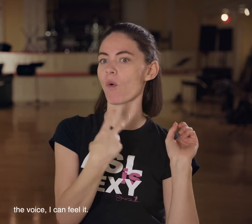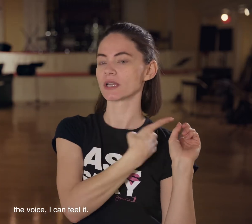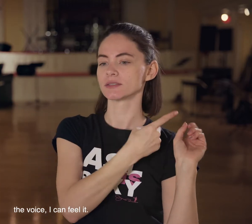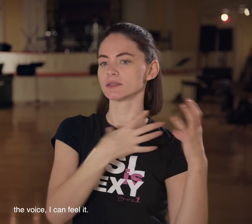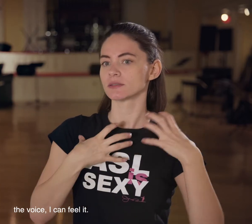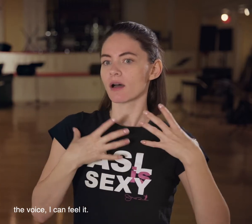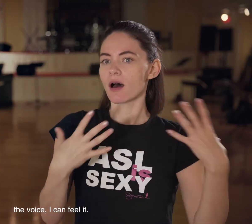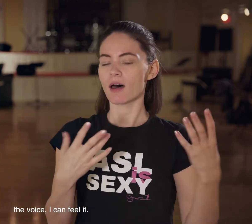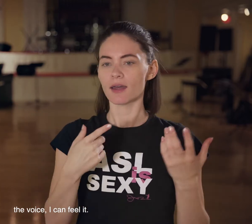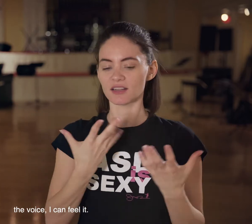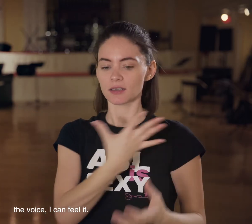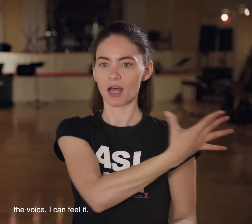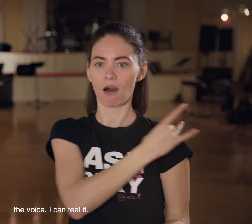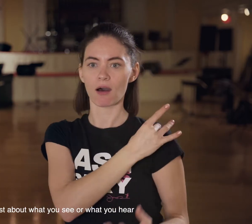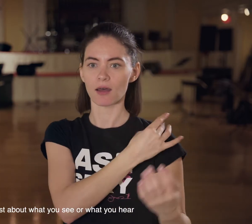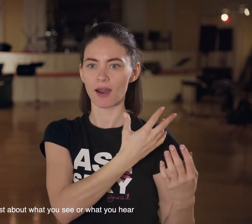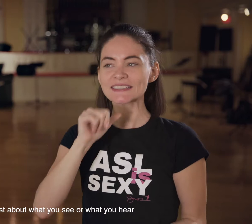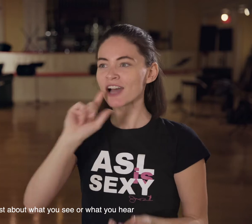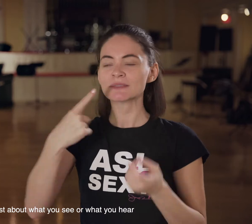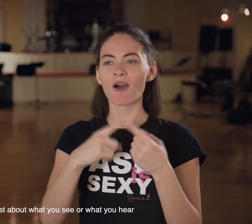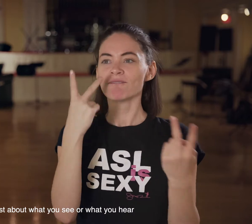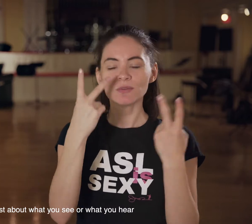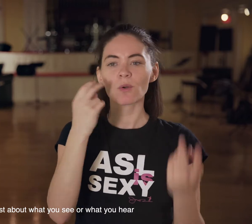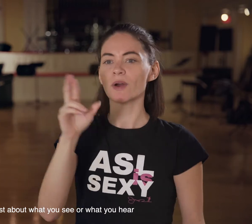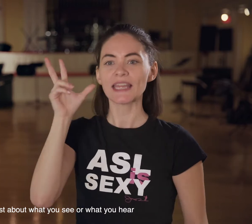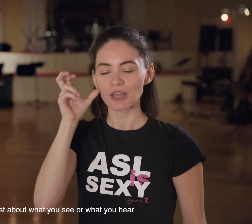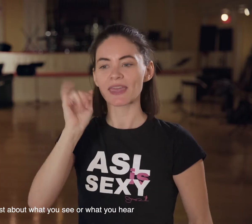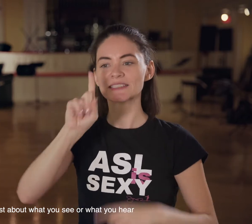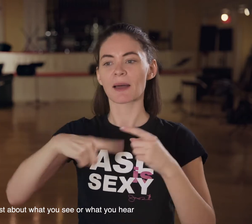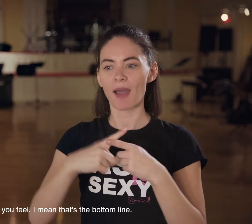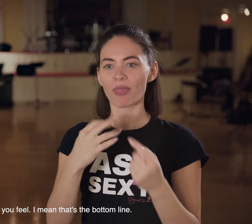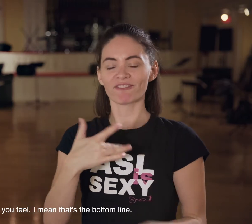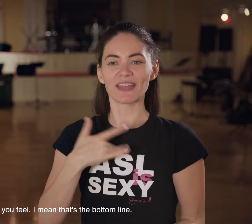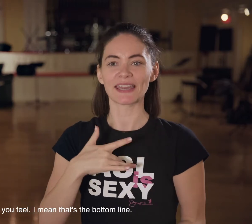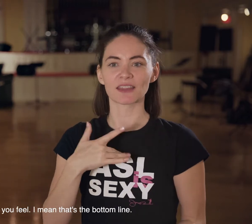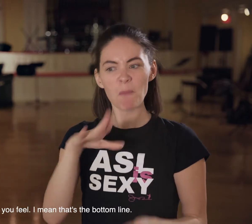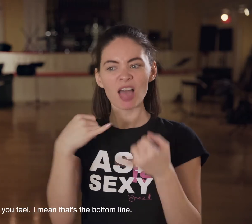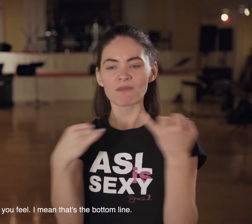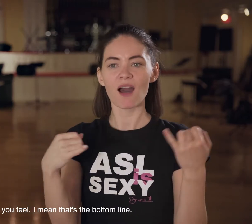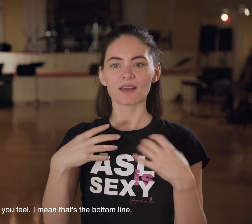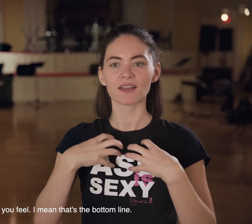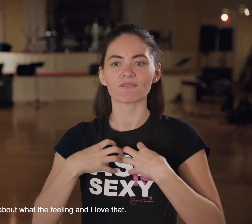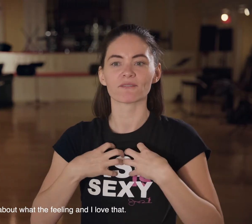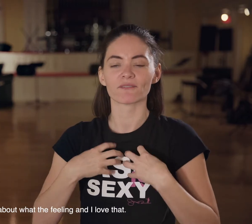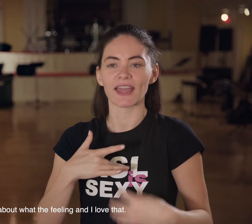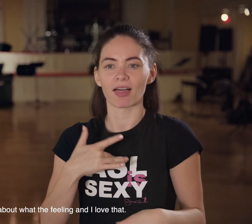the voice. I can feel it. It's not just about what you see or what you hear, but what you feel. I mean, that's the bottom line. It's all about the feeling.